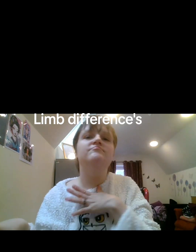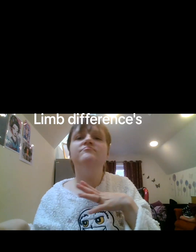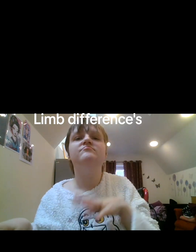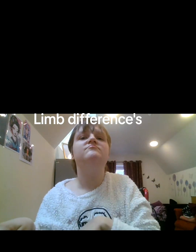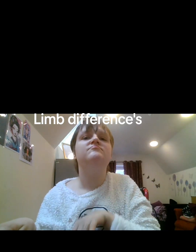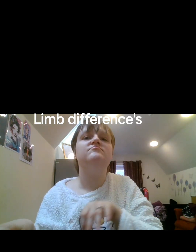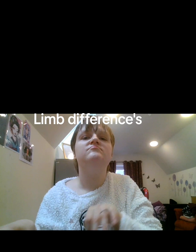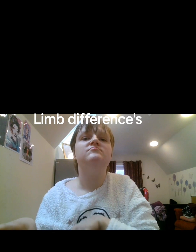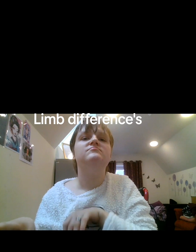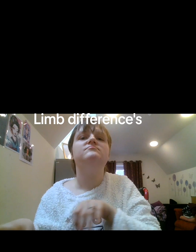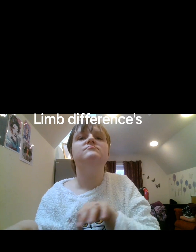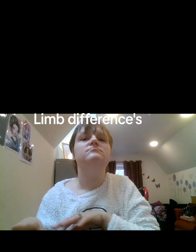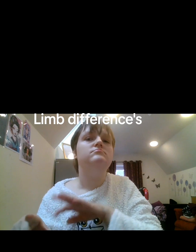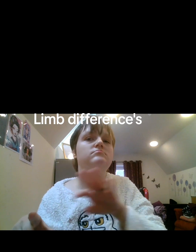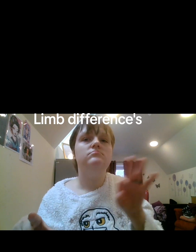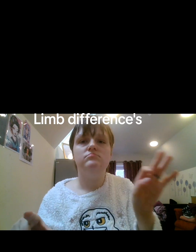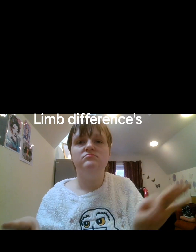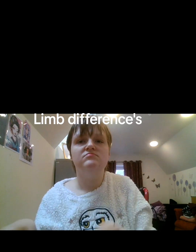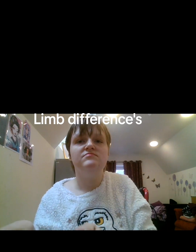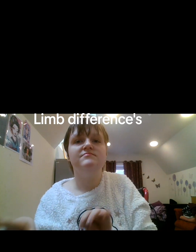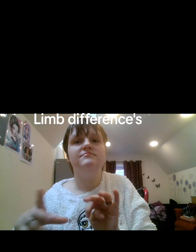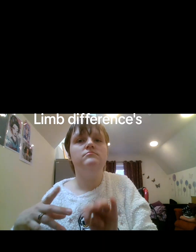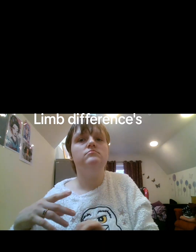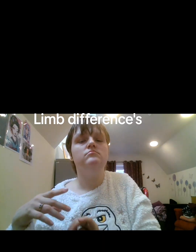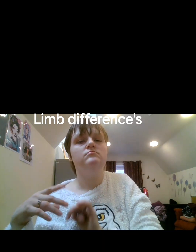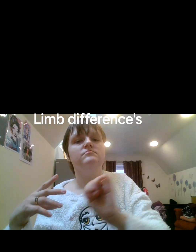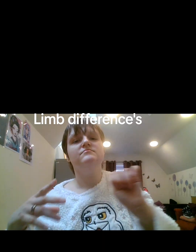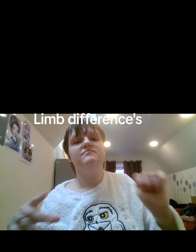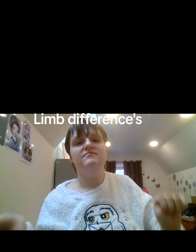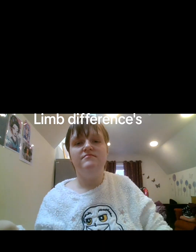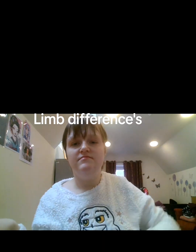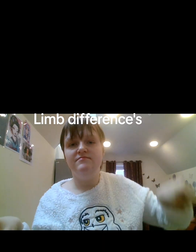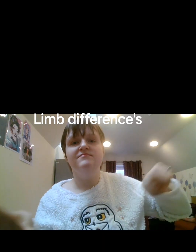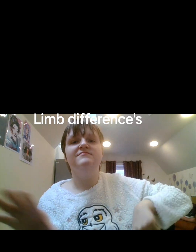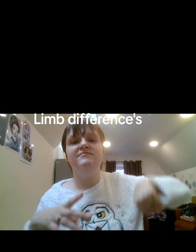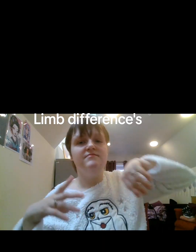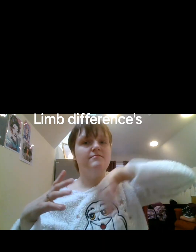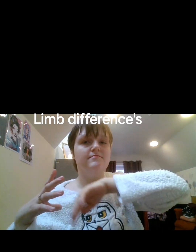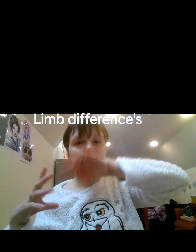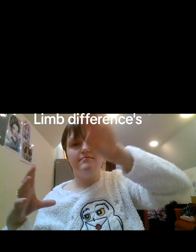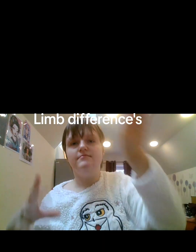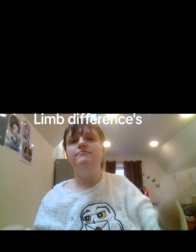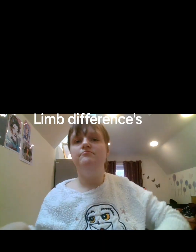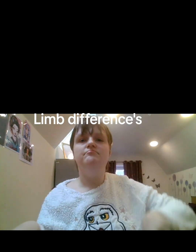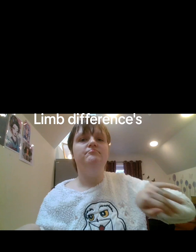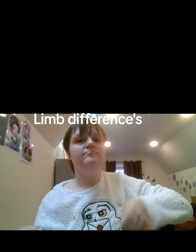join the conversation. Embrace diversity, embrace